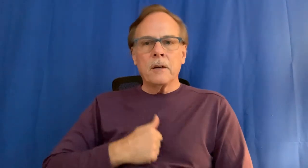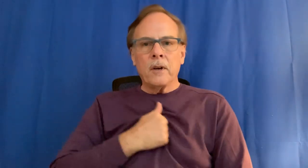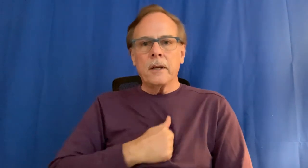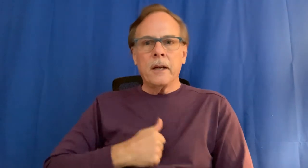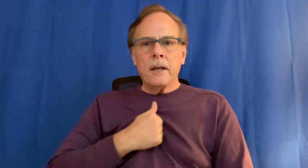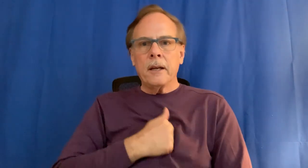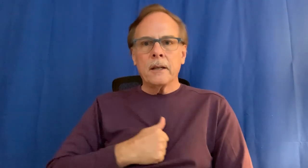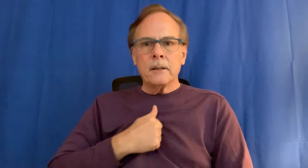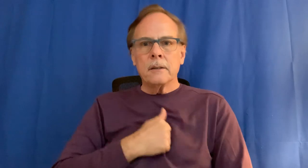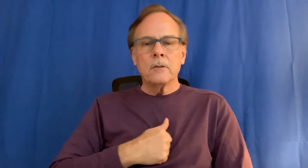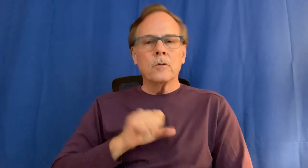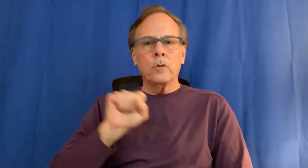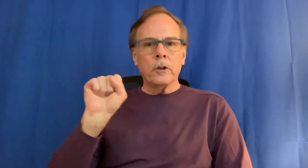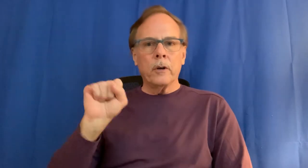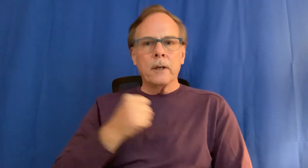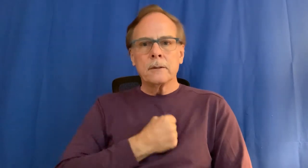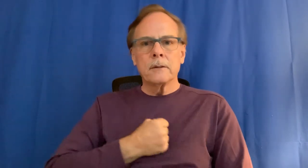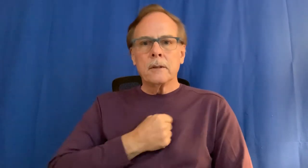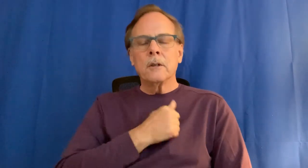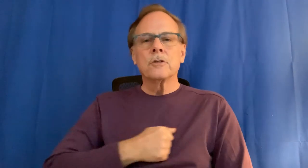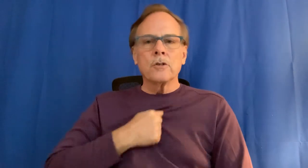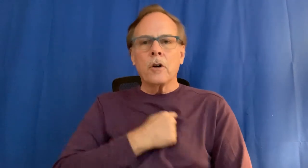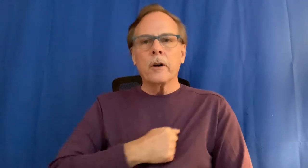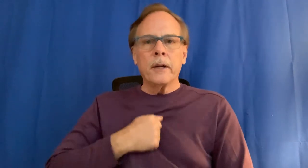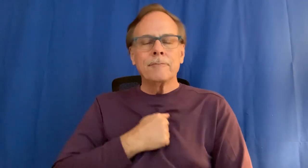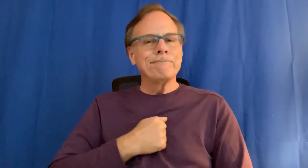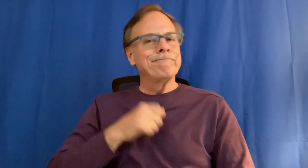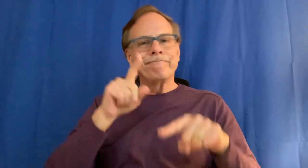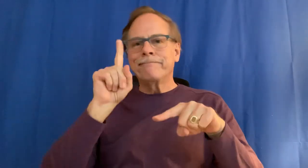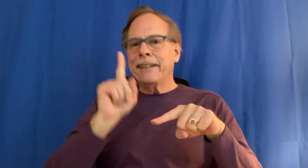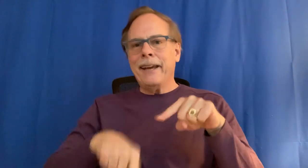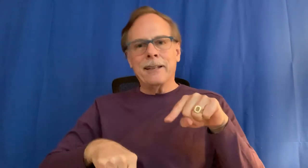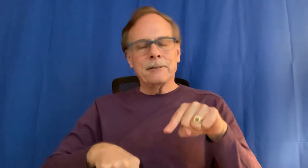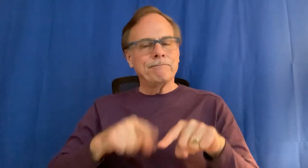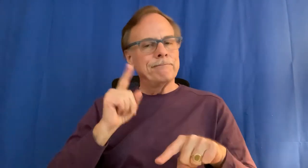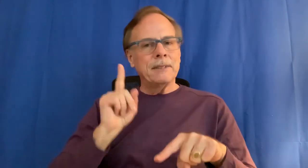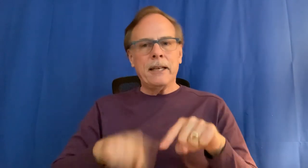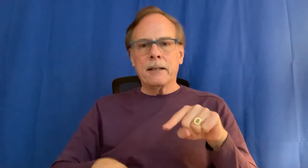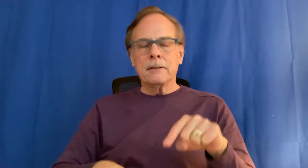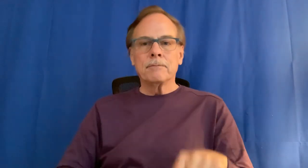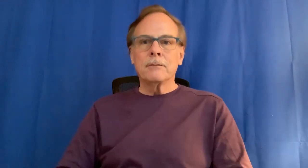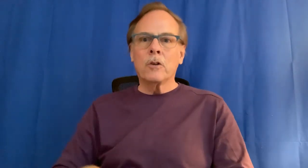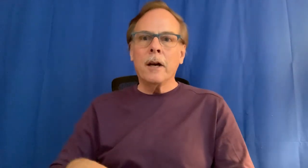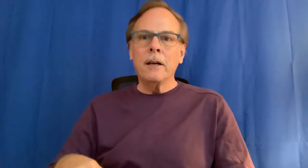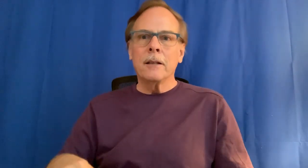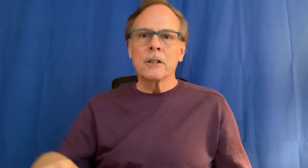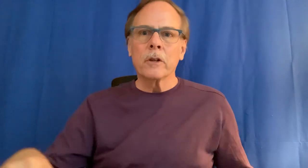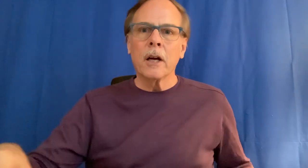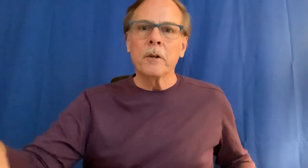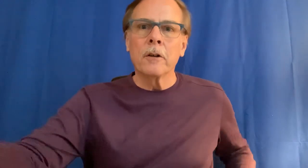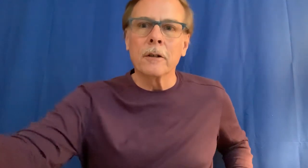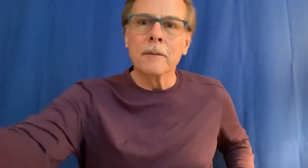modified A hand or your S. Sorry, can't. Okay, that's vocabulary.